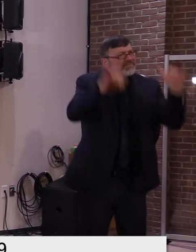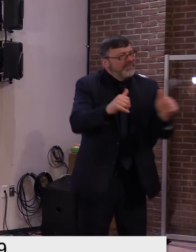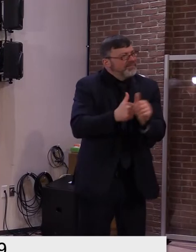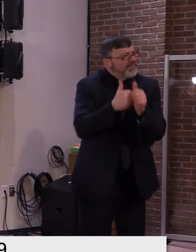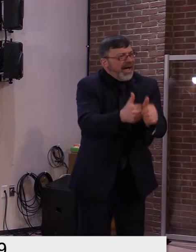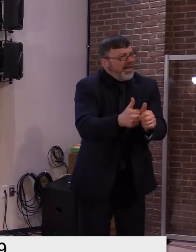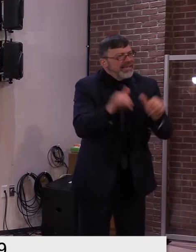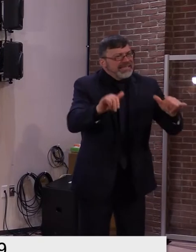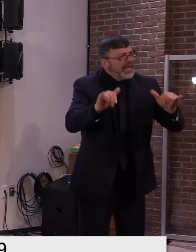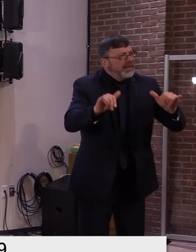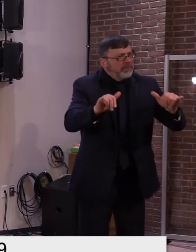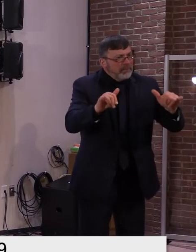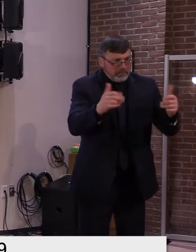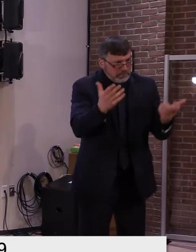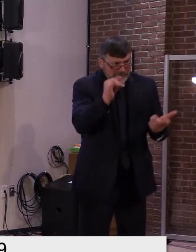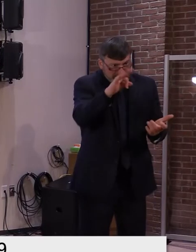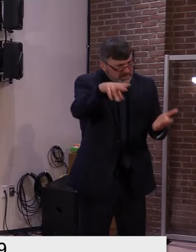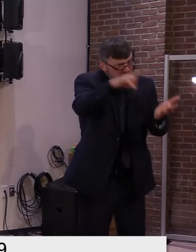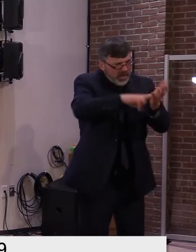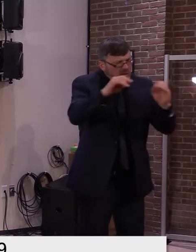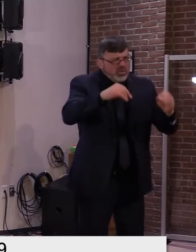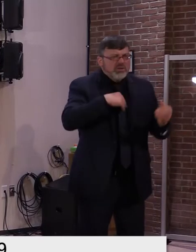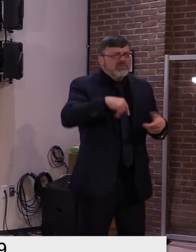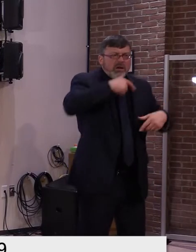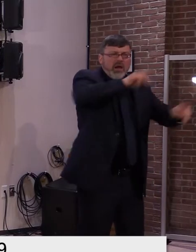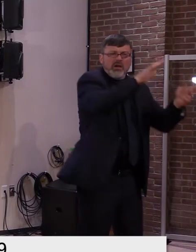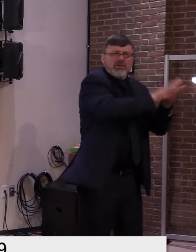school. So I think